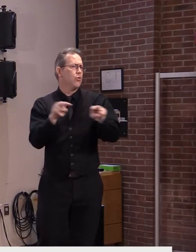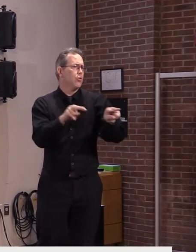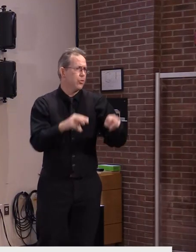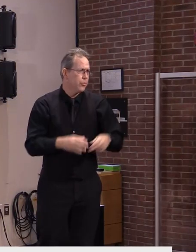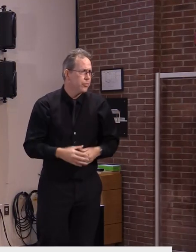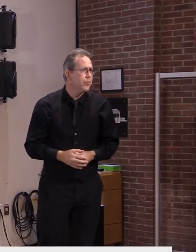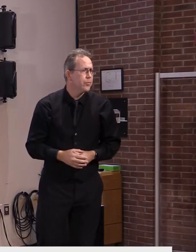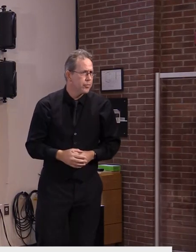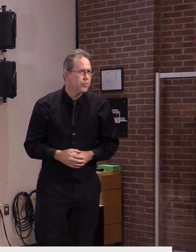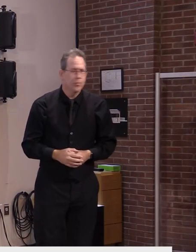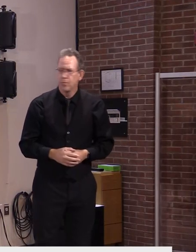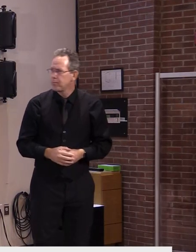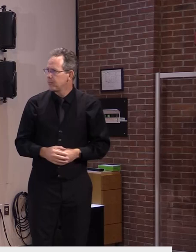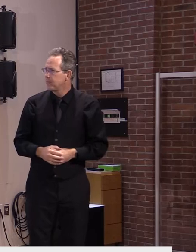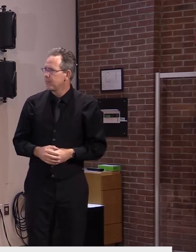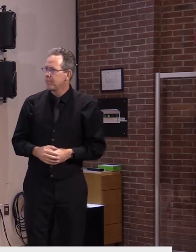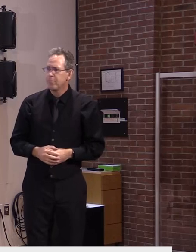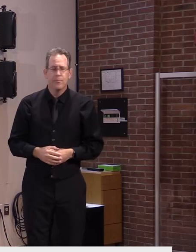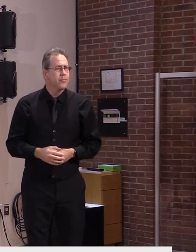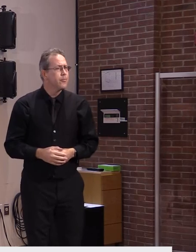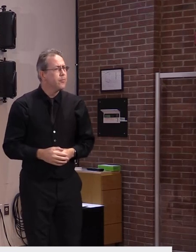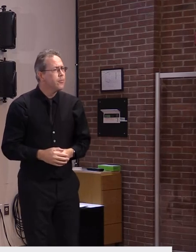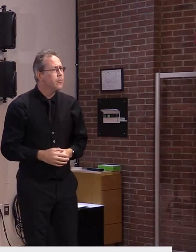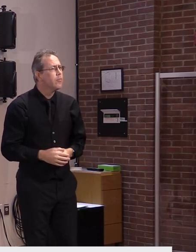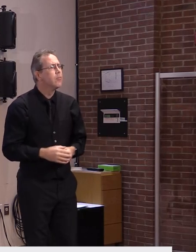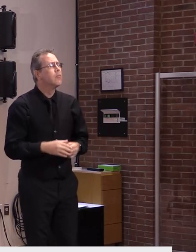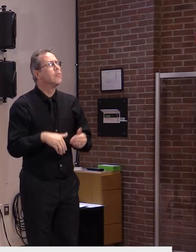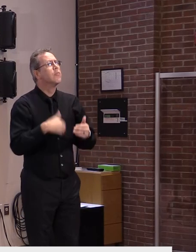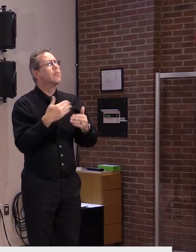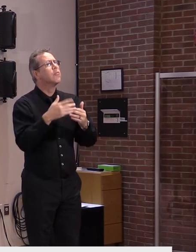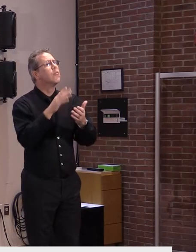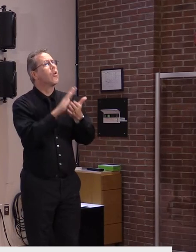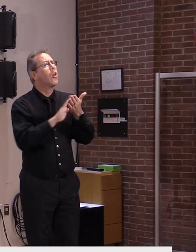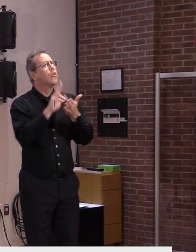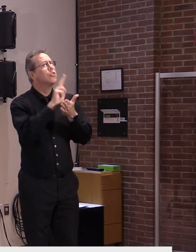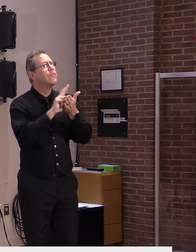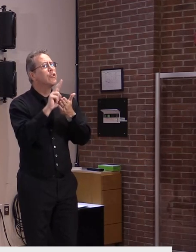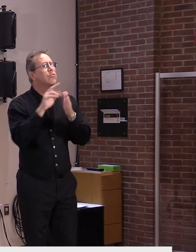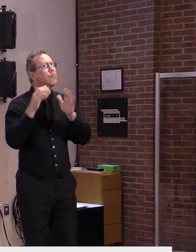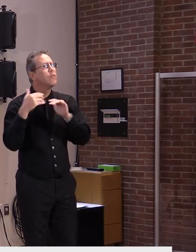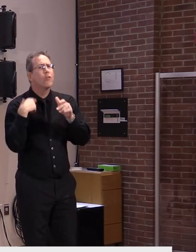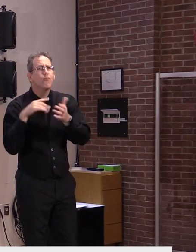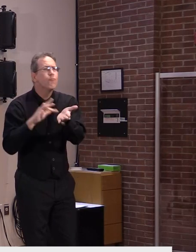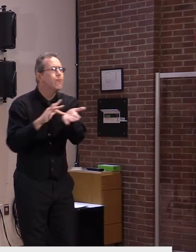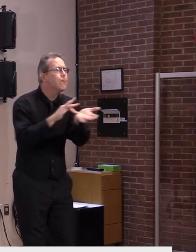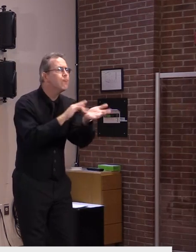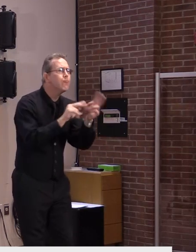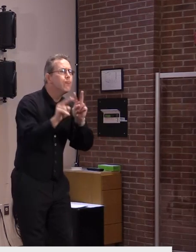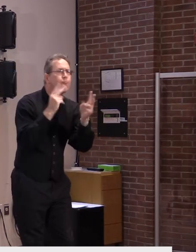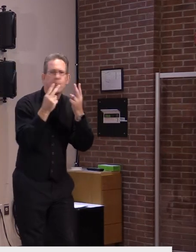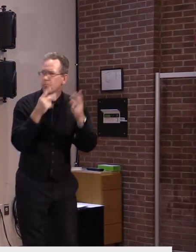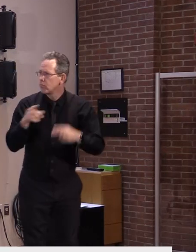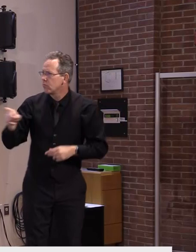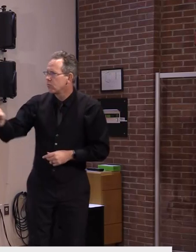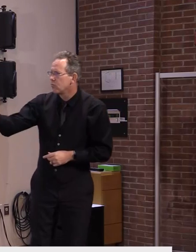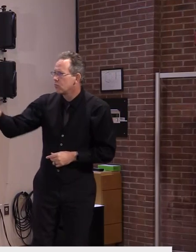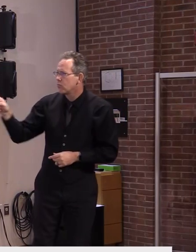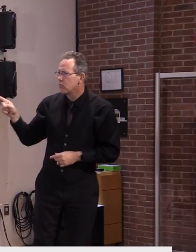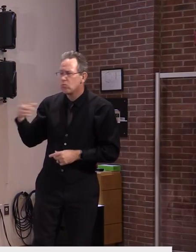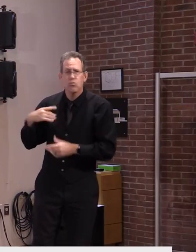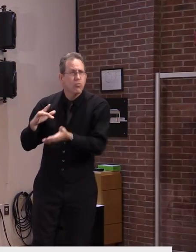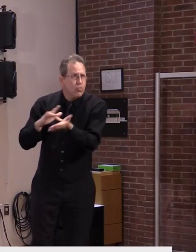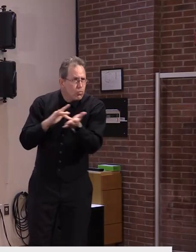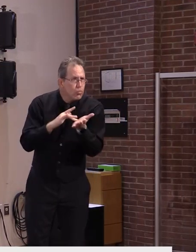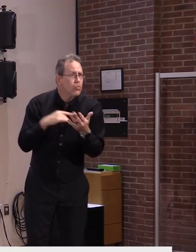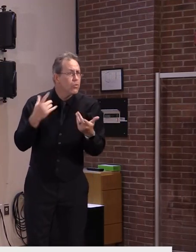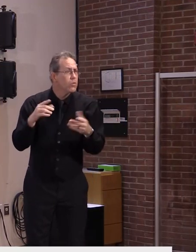and weeks unfold. Looking at higher education, continue to be good news on college campuses. You can see that we had 27